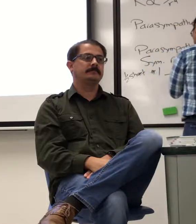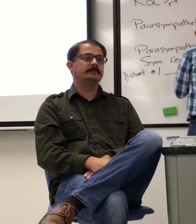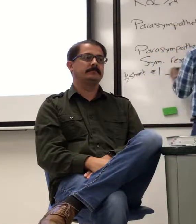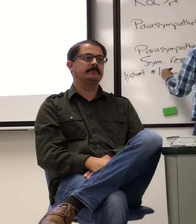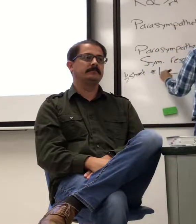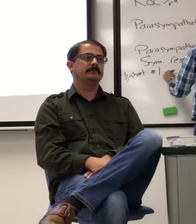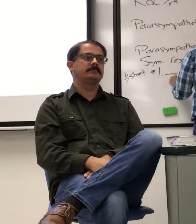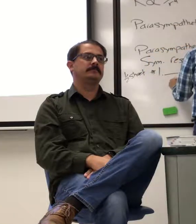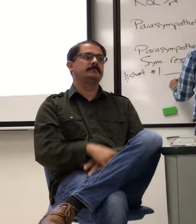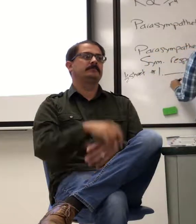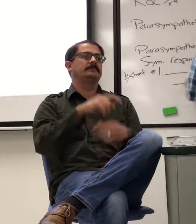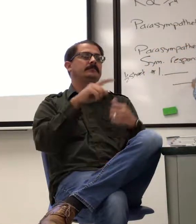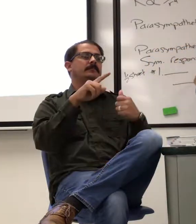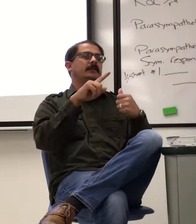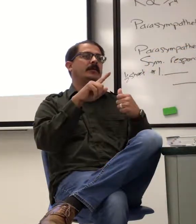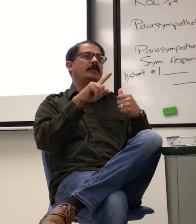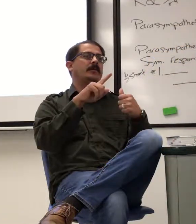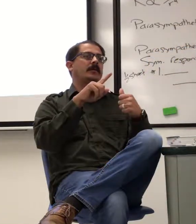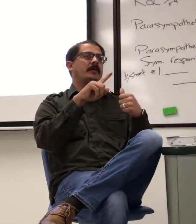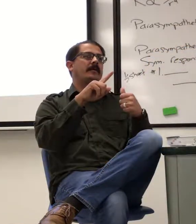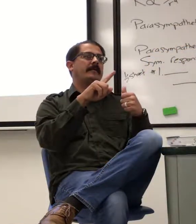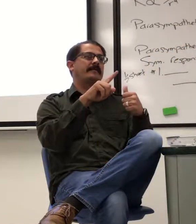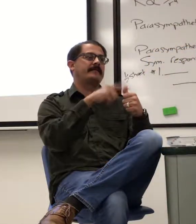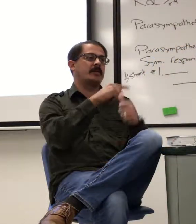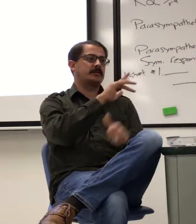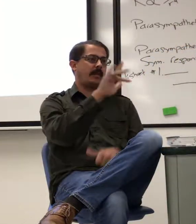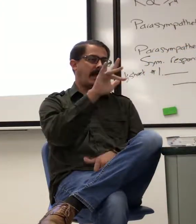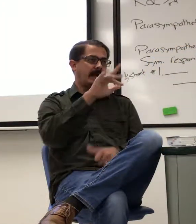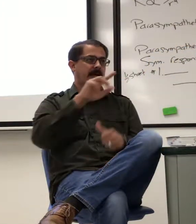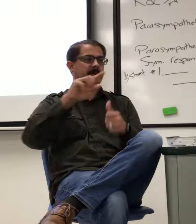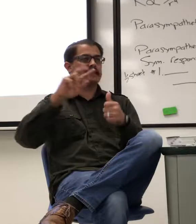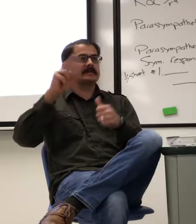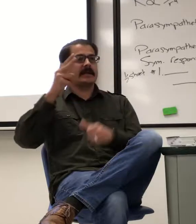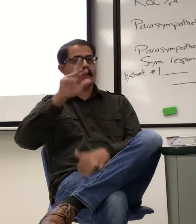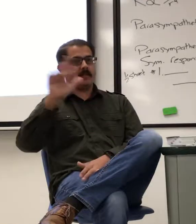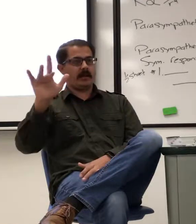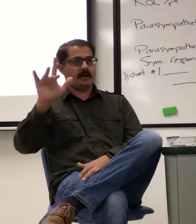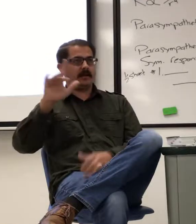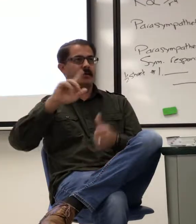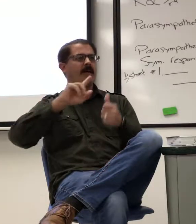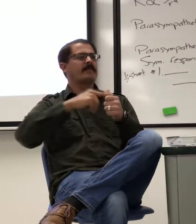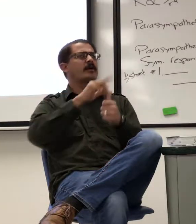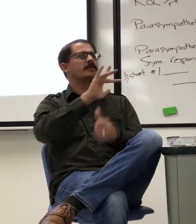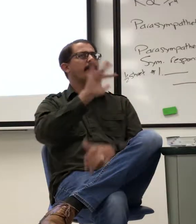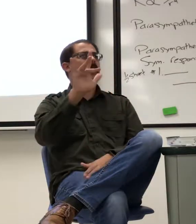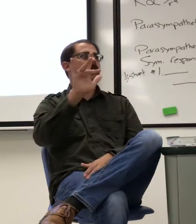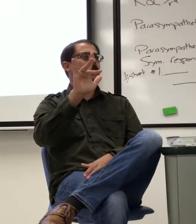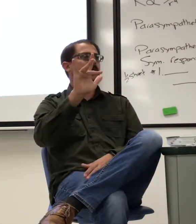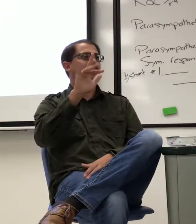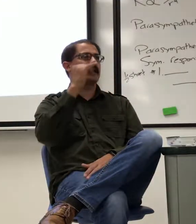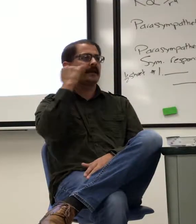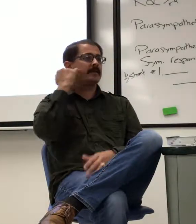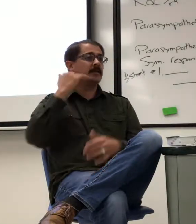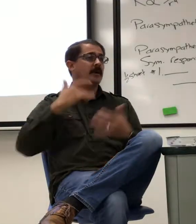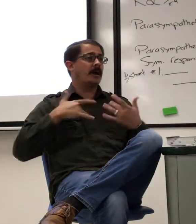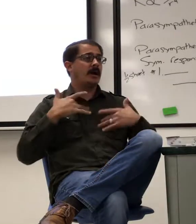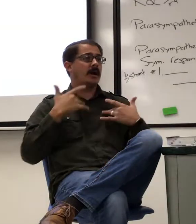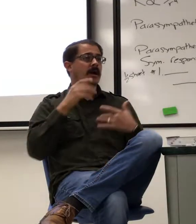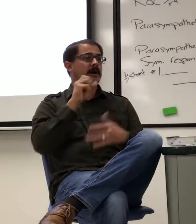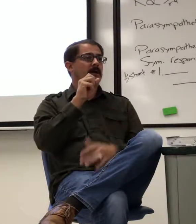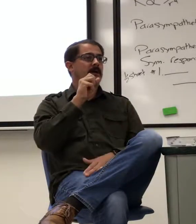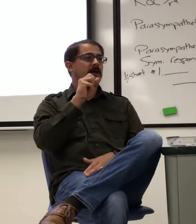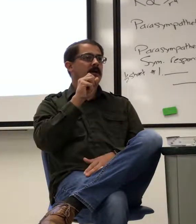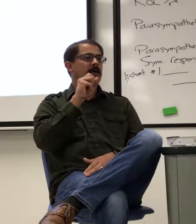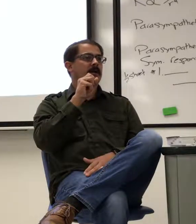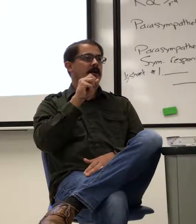That first blank and then that second blank. The first blank is, well, if you excite the sympathetic, what happens?